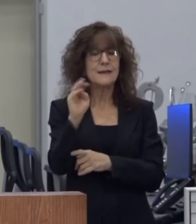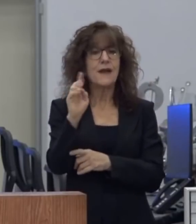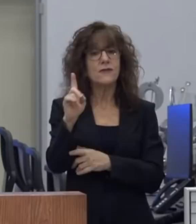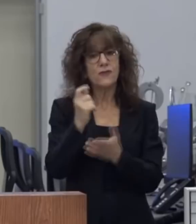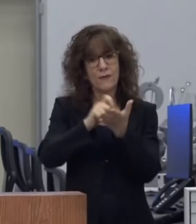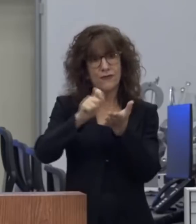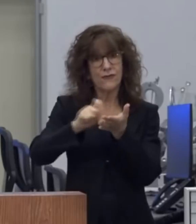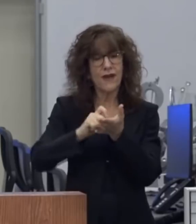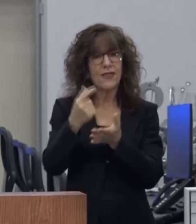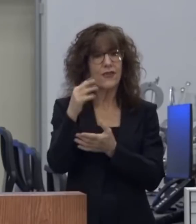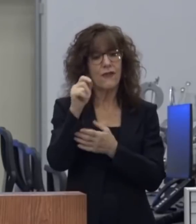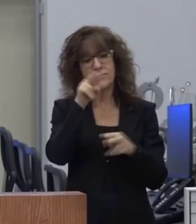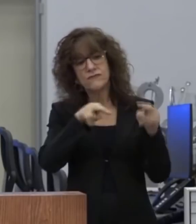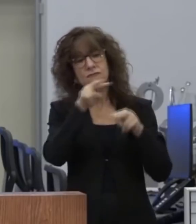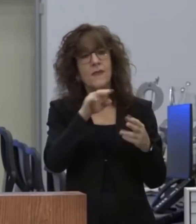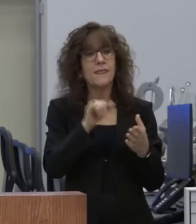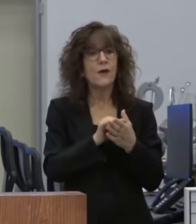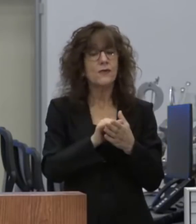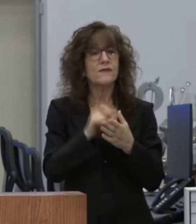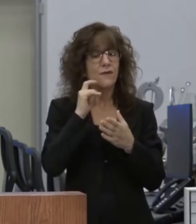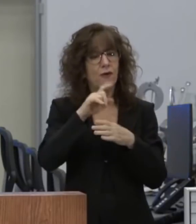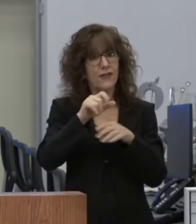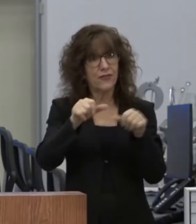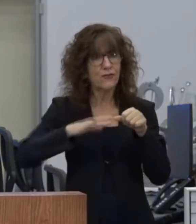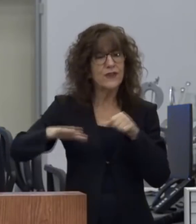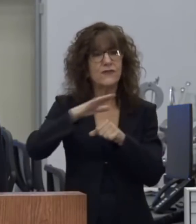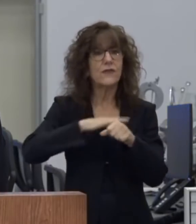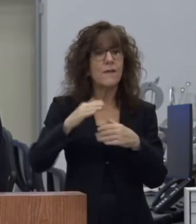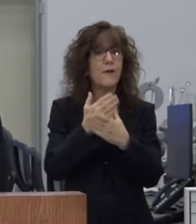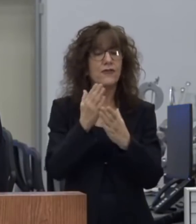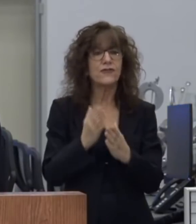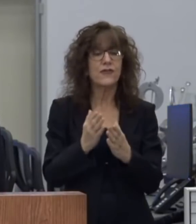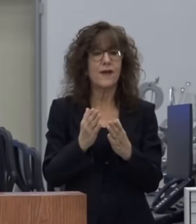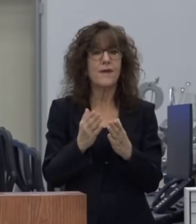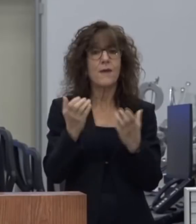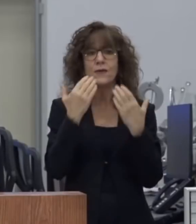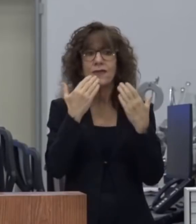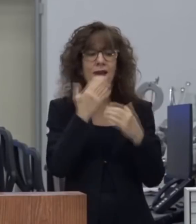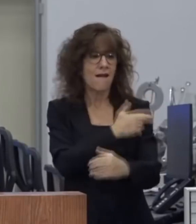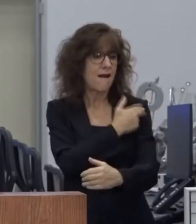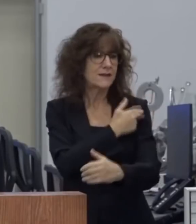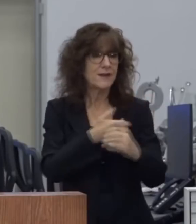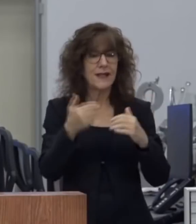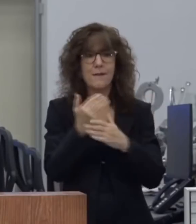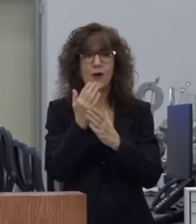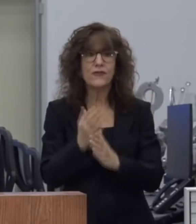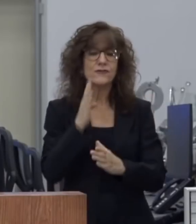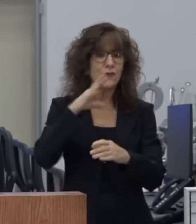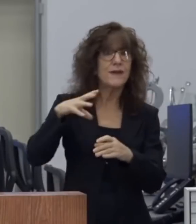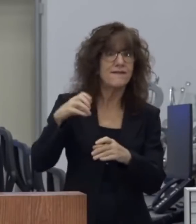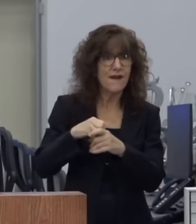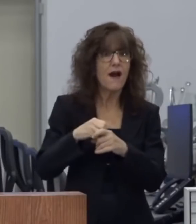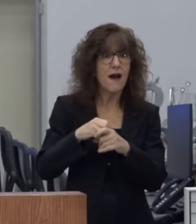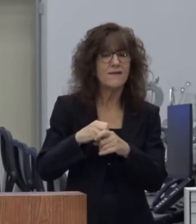and for overseeing them on behalf of our regional partnership. I also want to thank all of our hospital system partners who will be involved